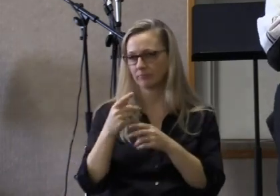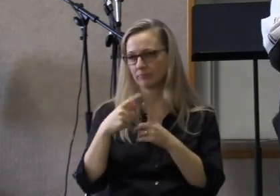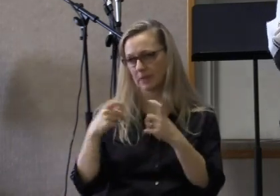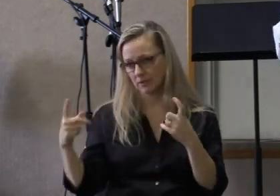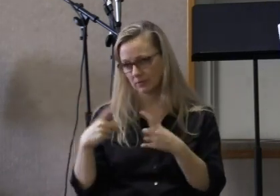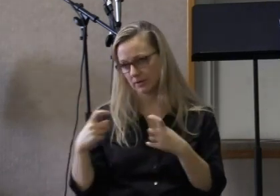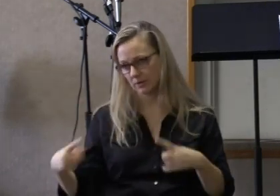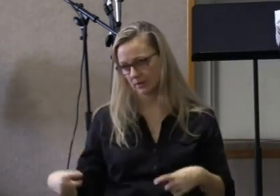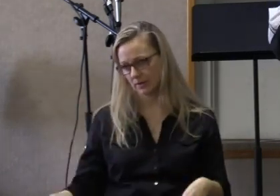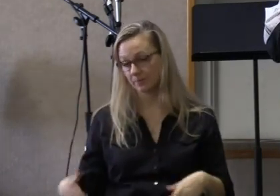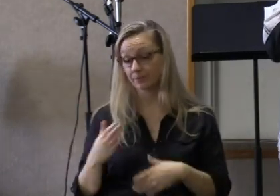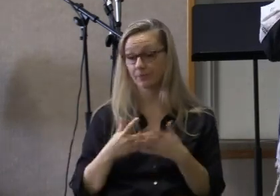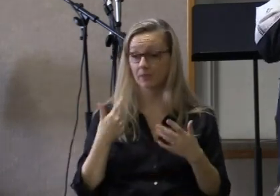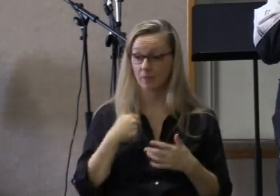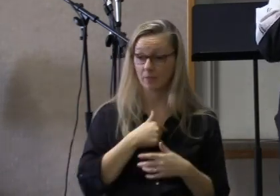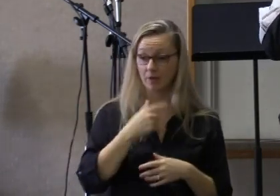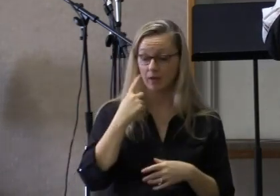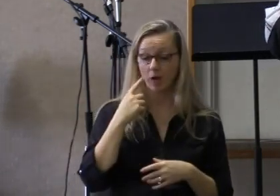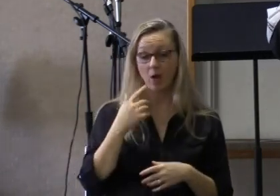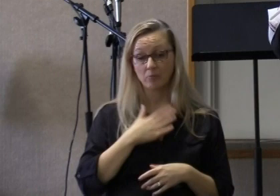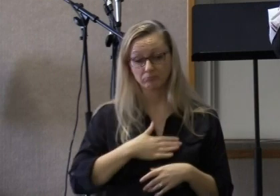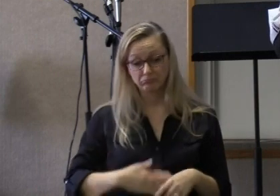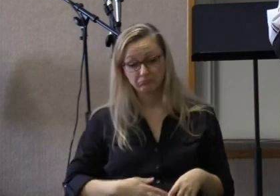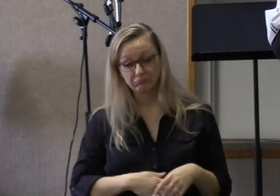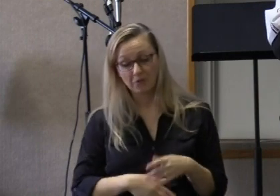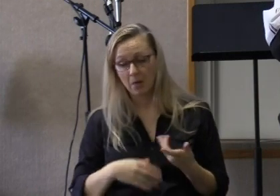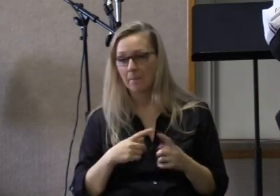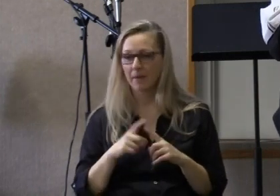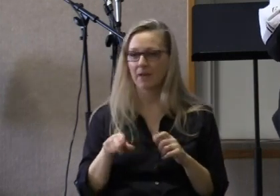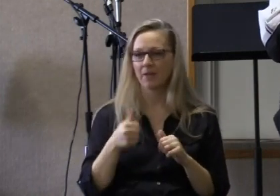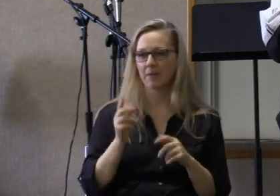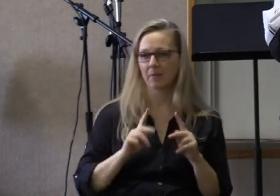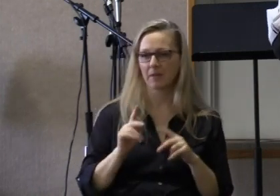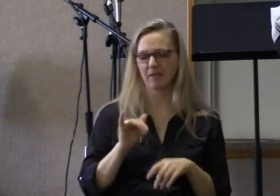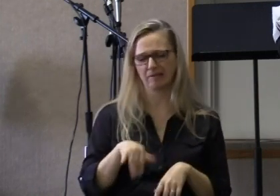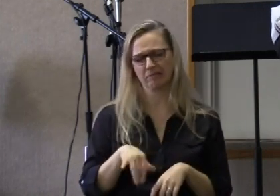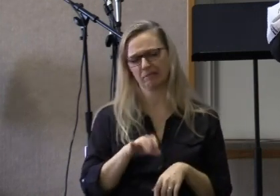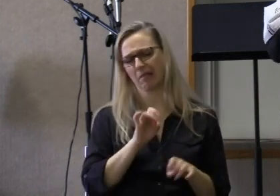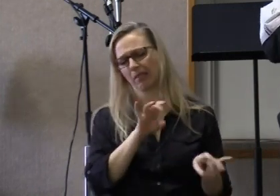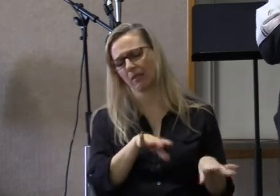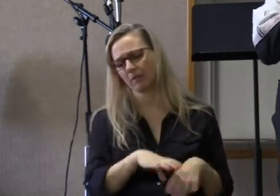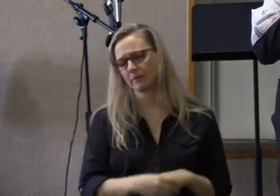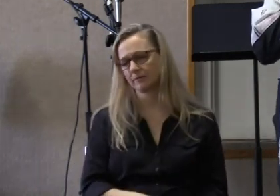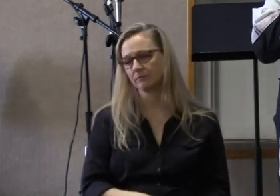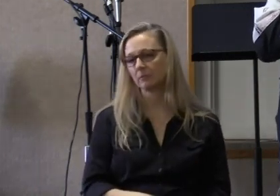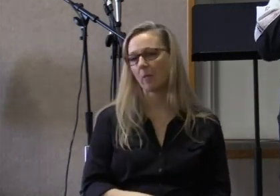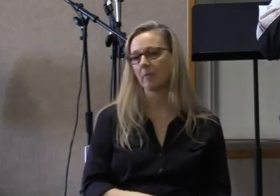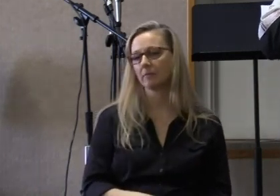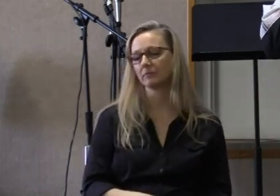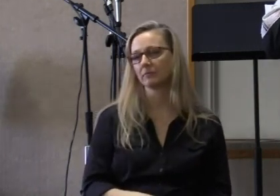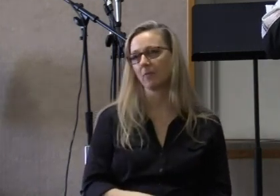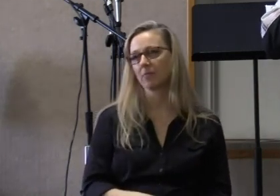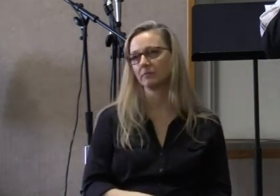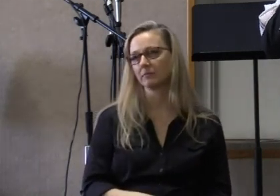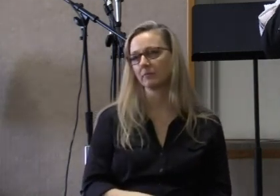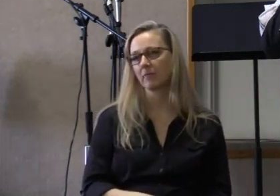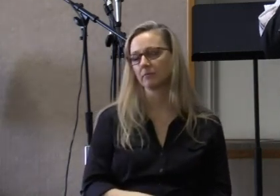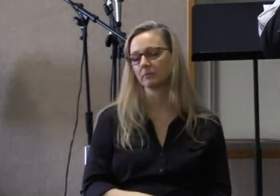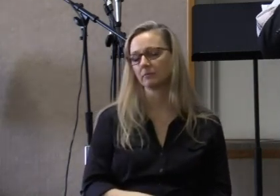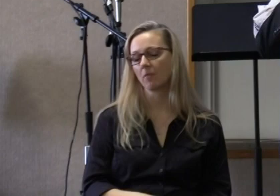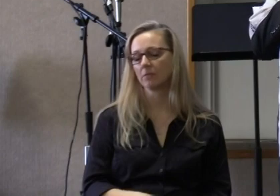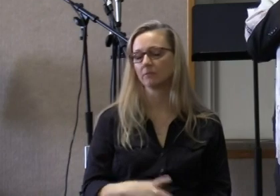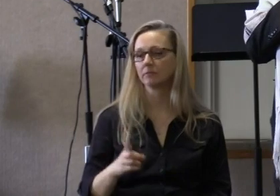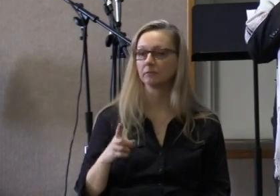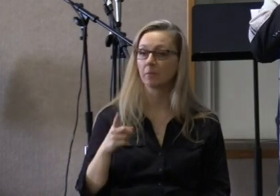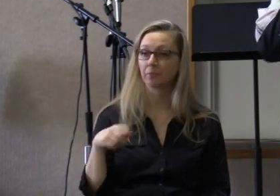of us are going, ugh. Hopefully that just took away the appetite that thinking about the good food gave you. Now, you may like